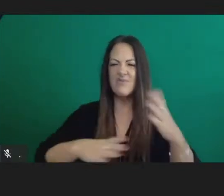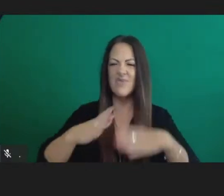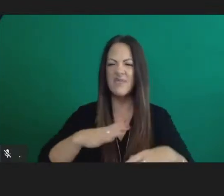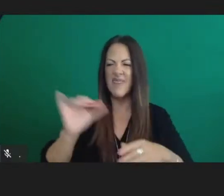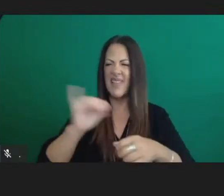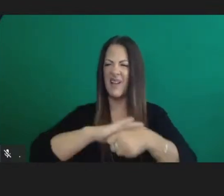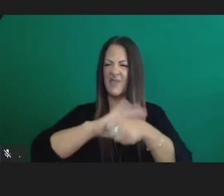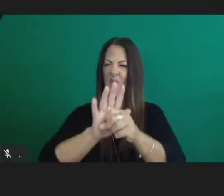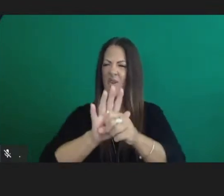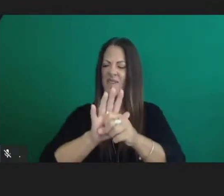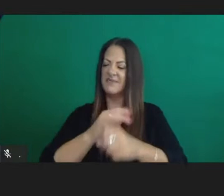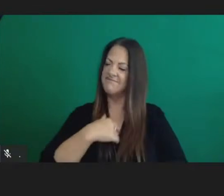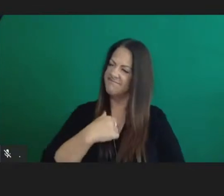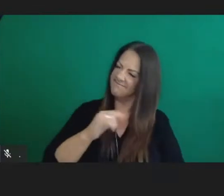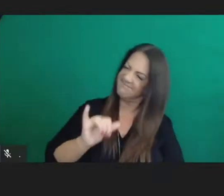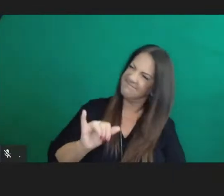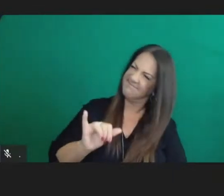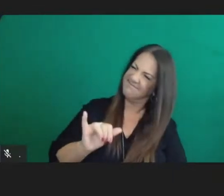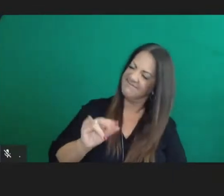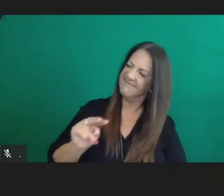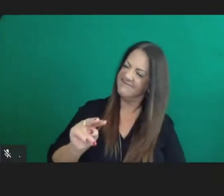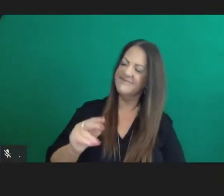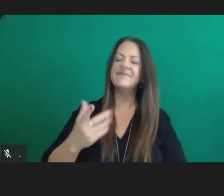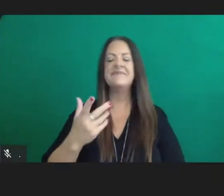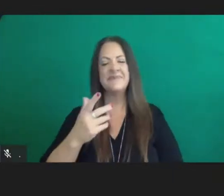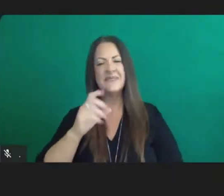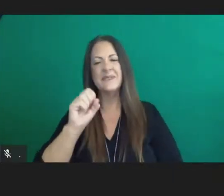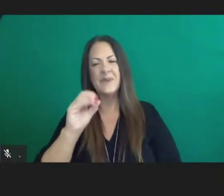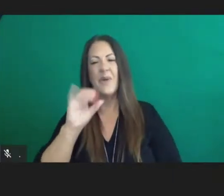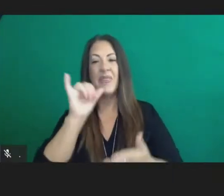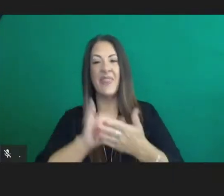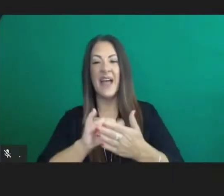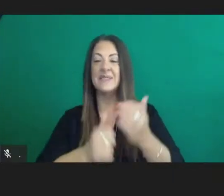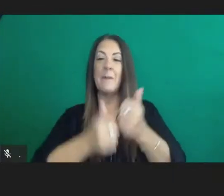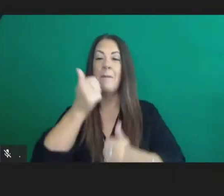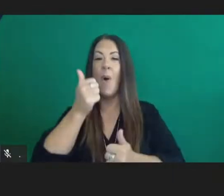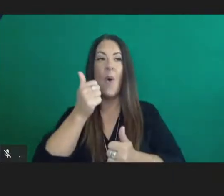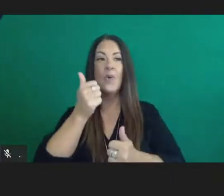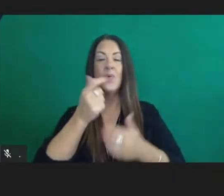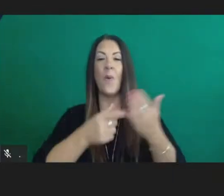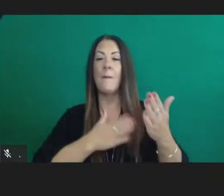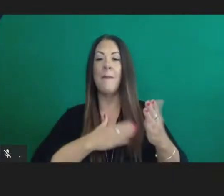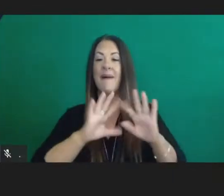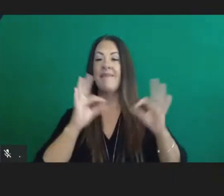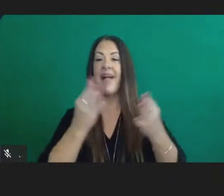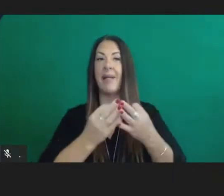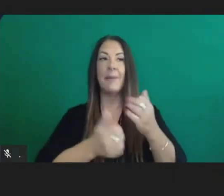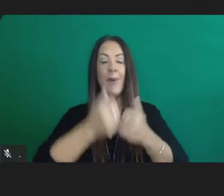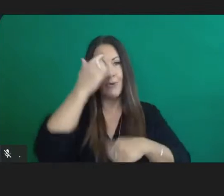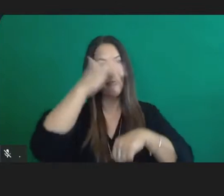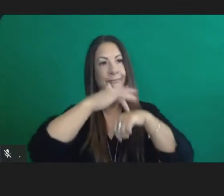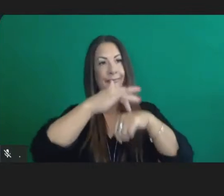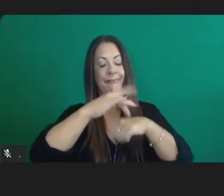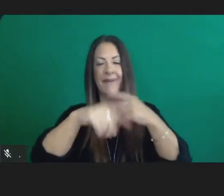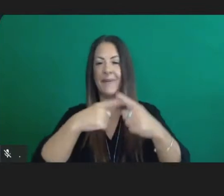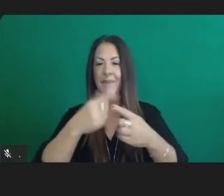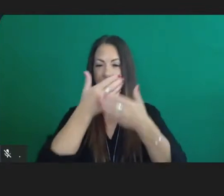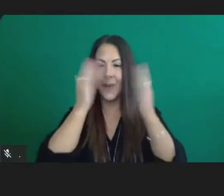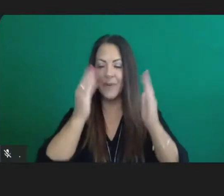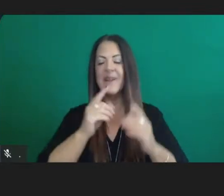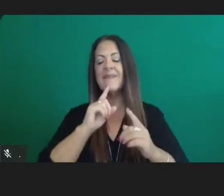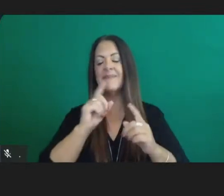coronavirus. So definitely top of mind in my household, and I think across California. So we wanted to